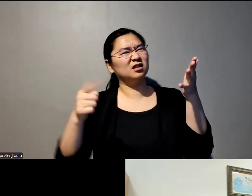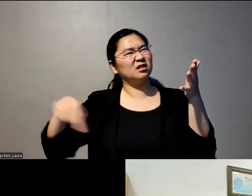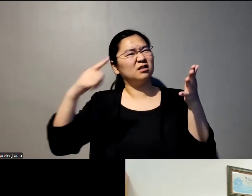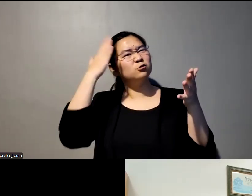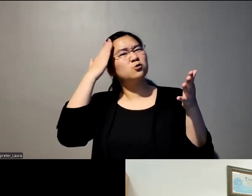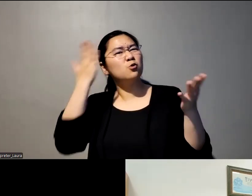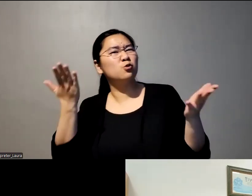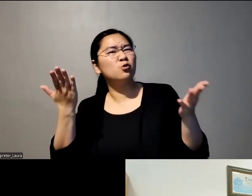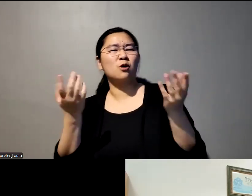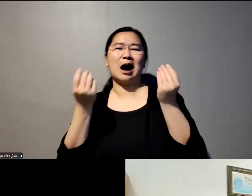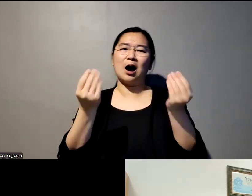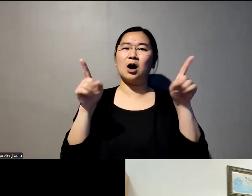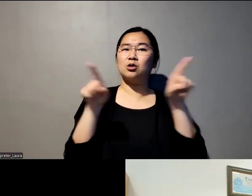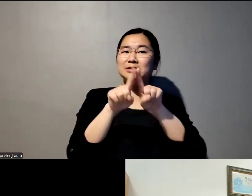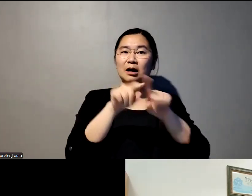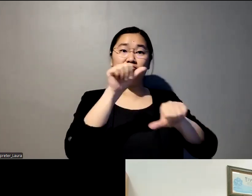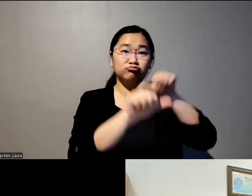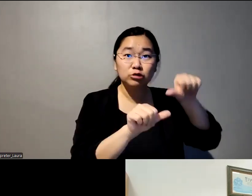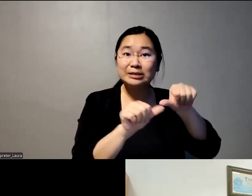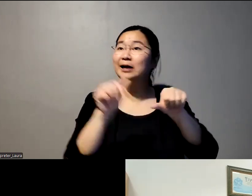institutions are